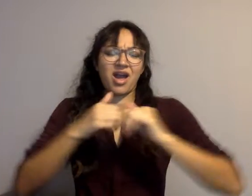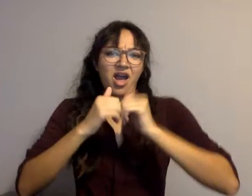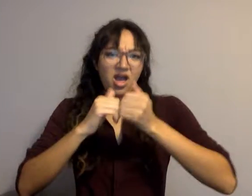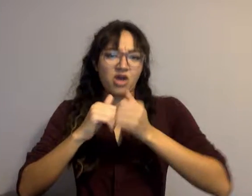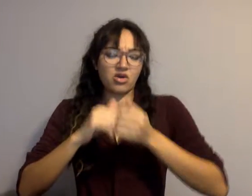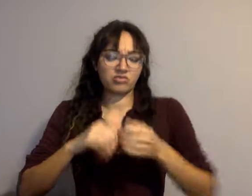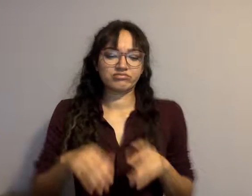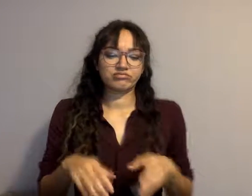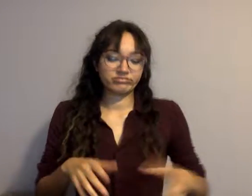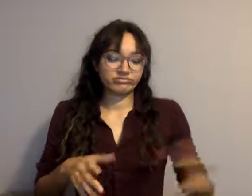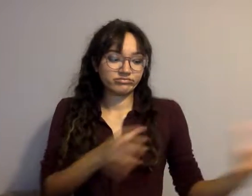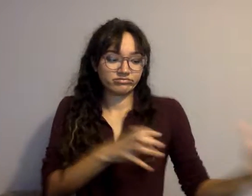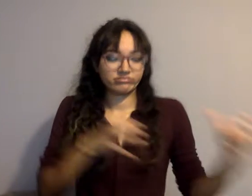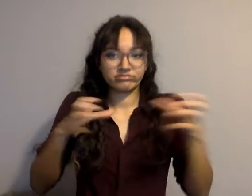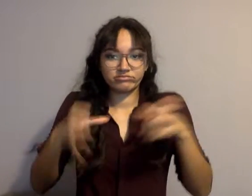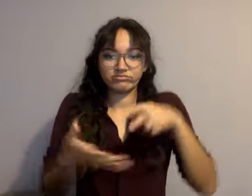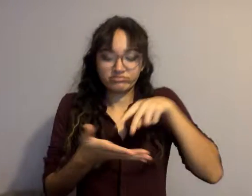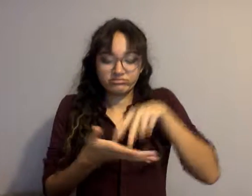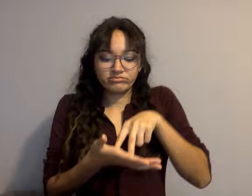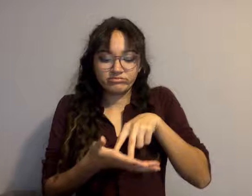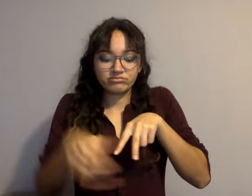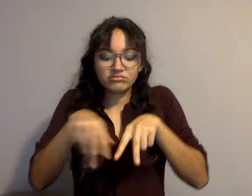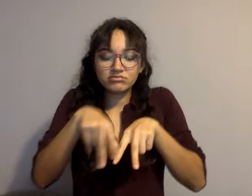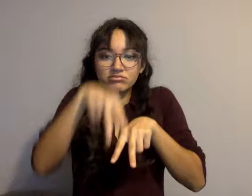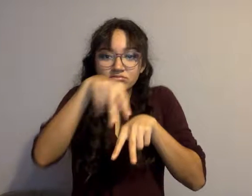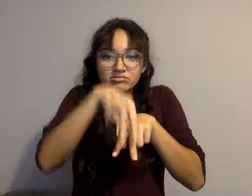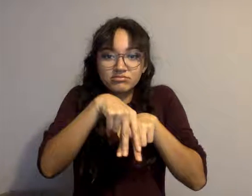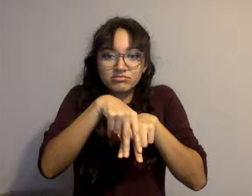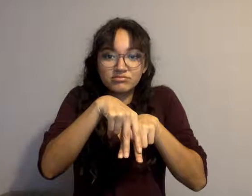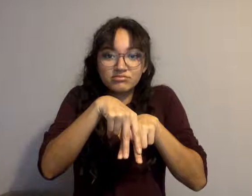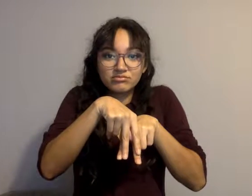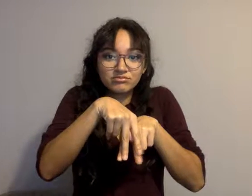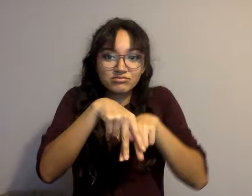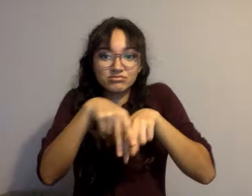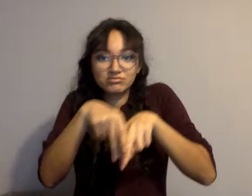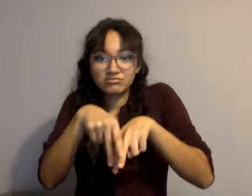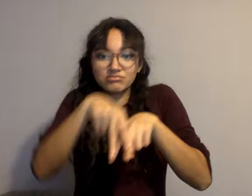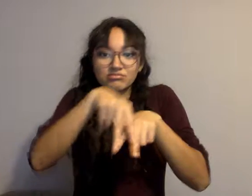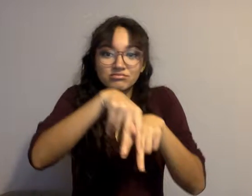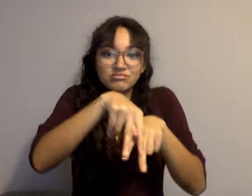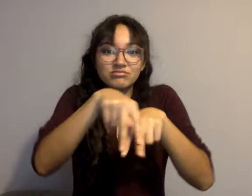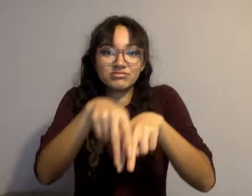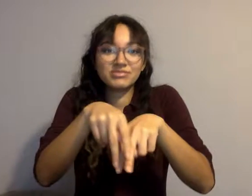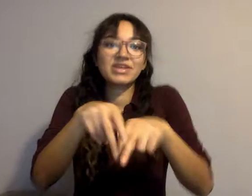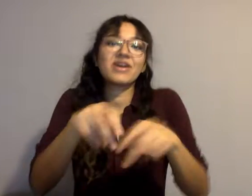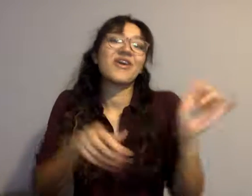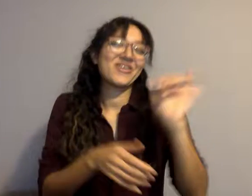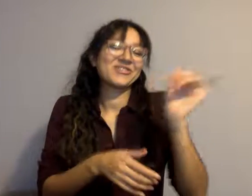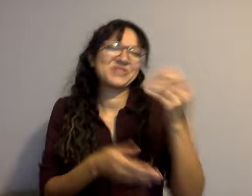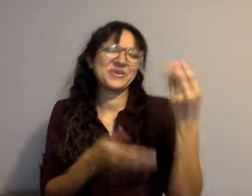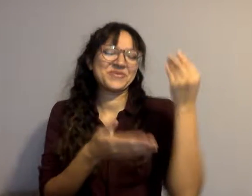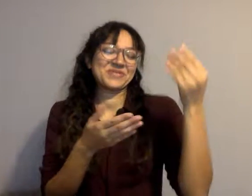that he used is he would dangle a dollar bill in front of me and have me chase it.